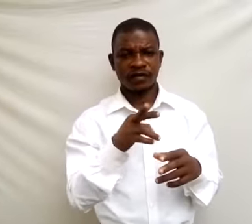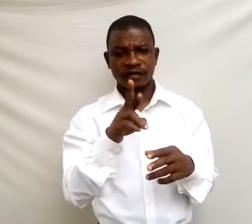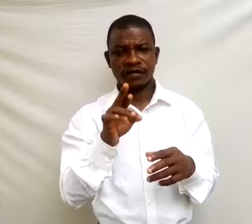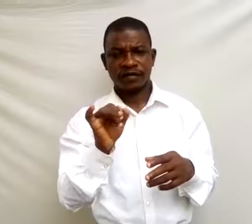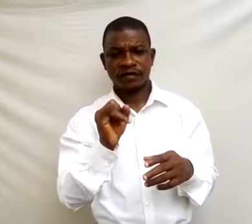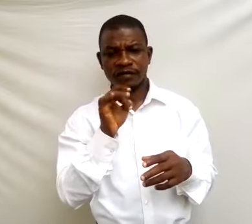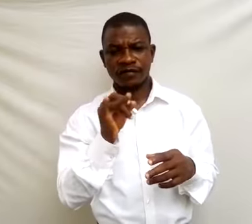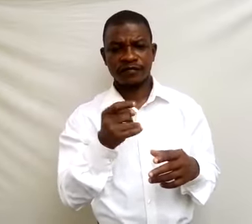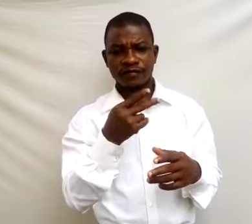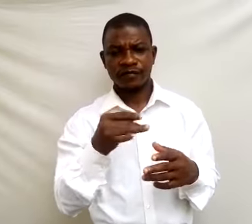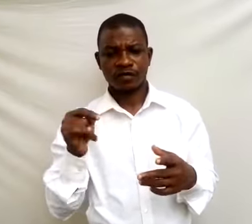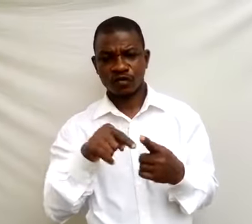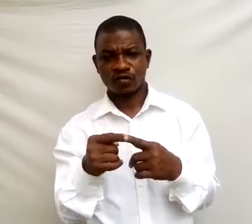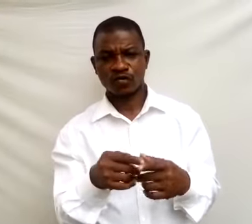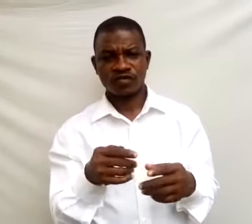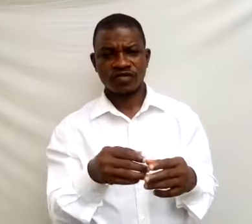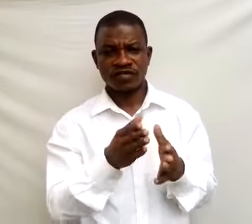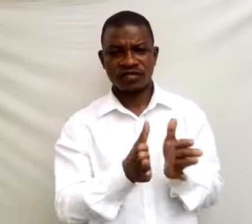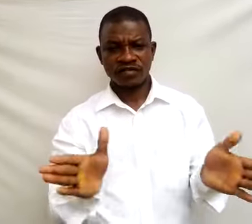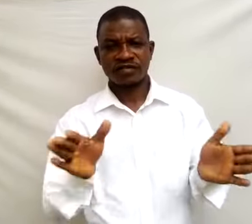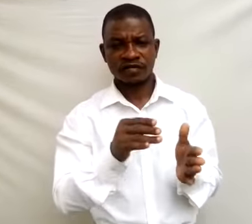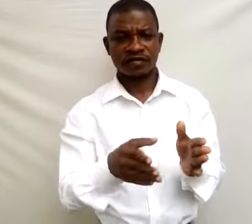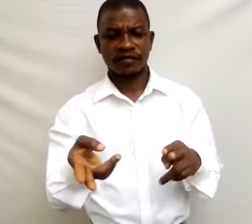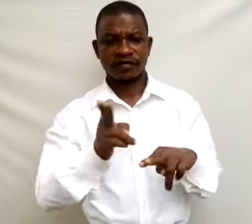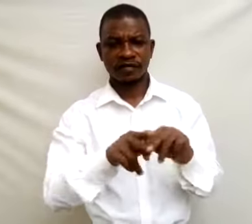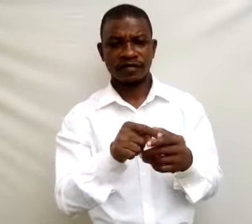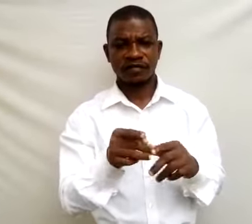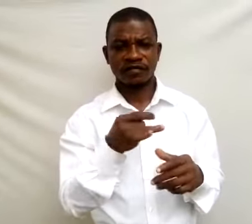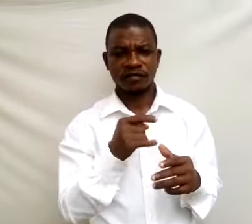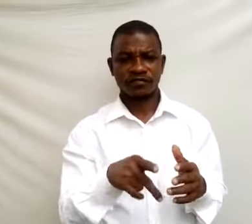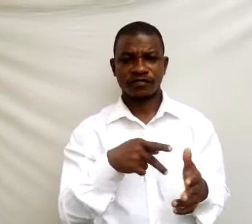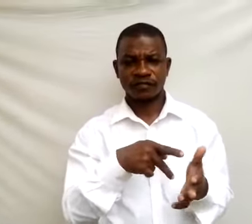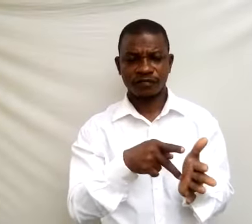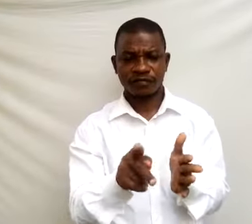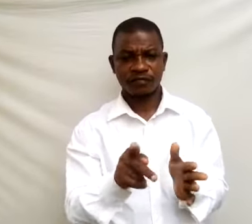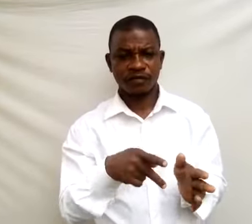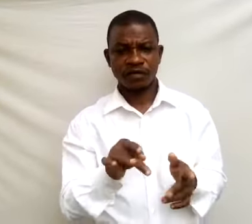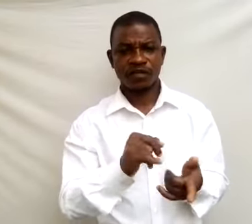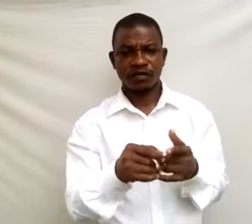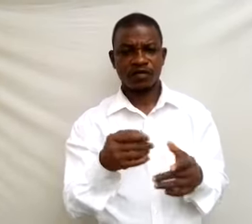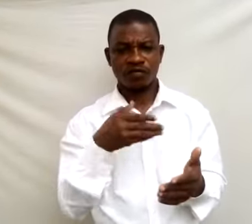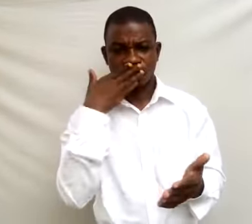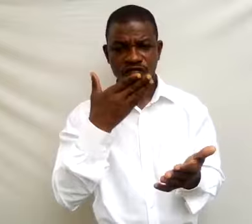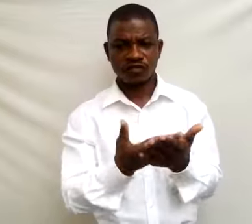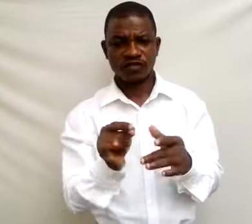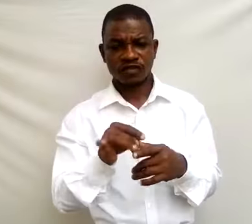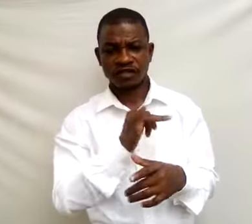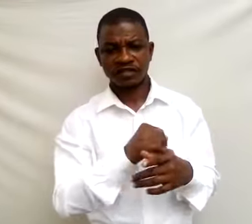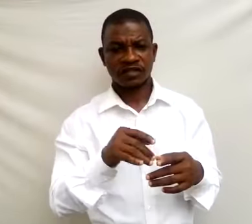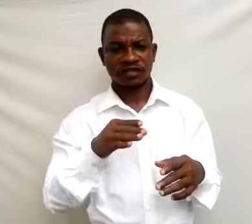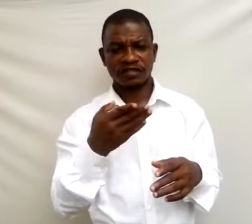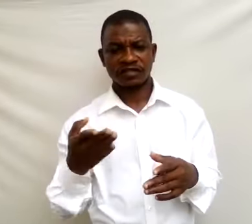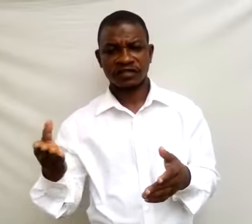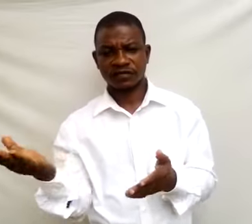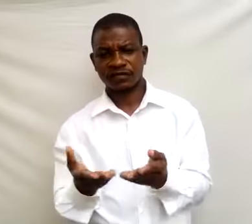a general increase in the level of prices of goods and services.